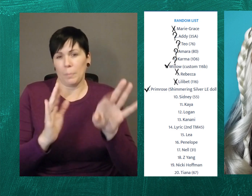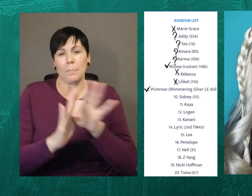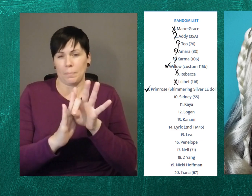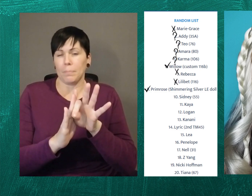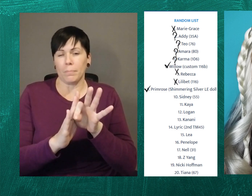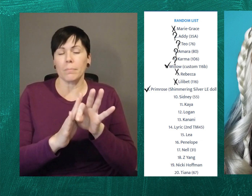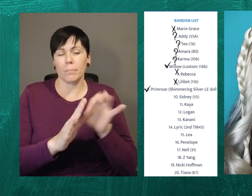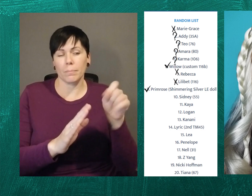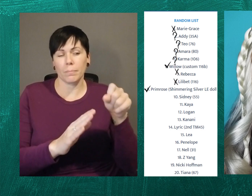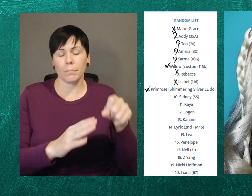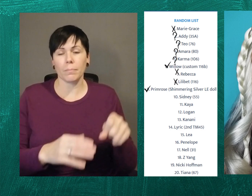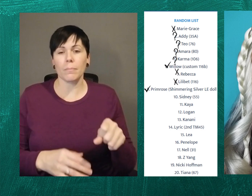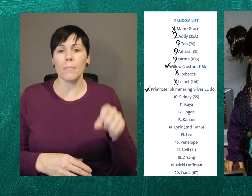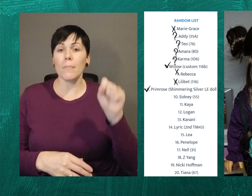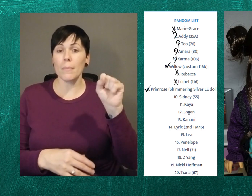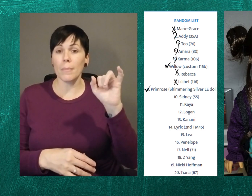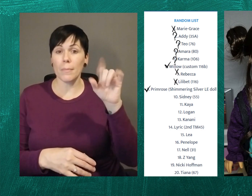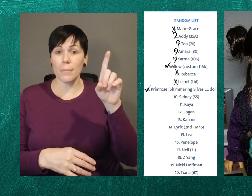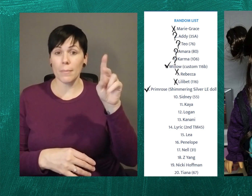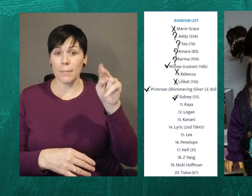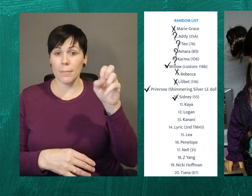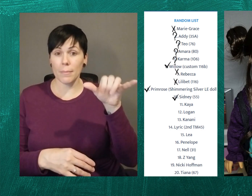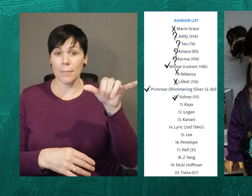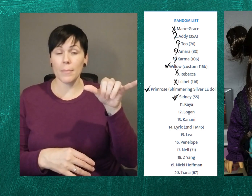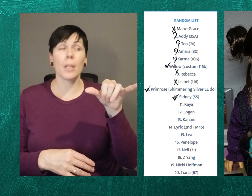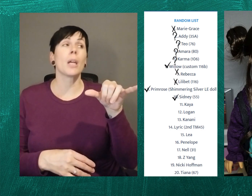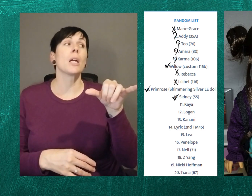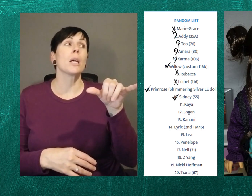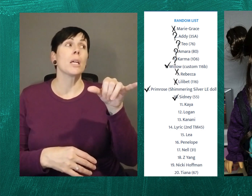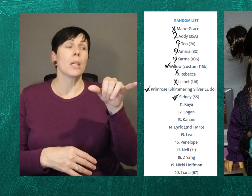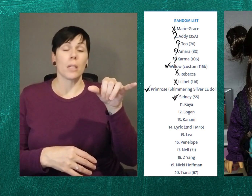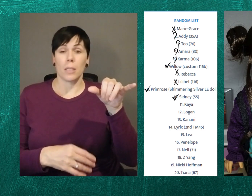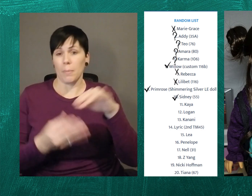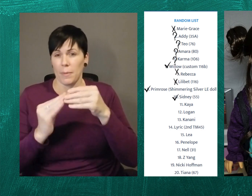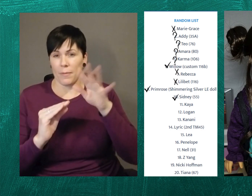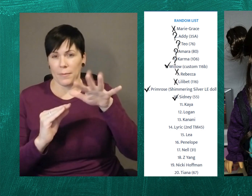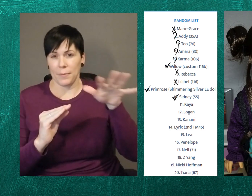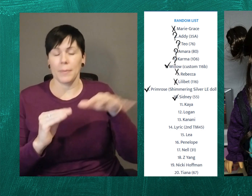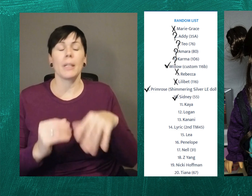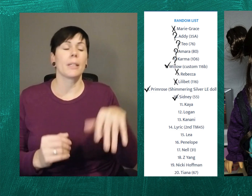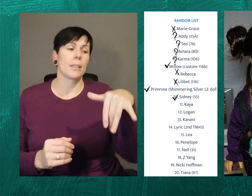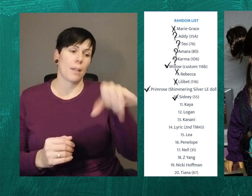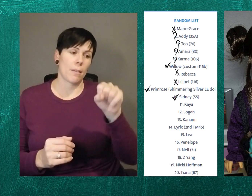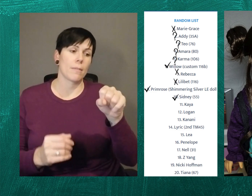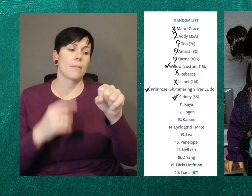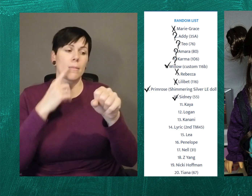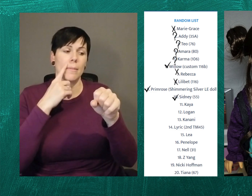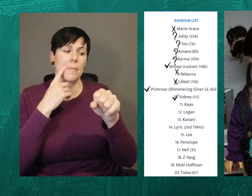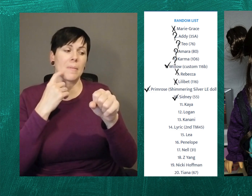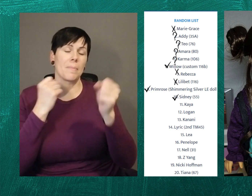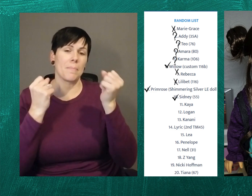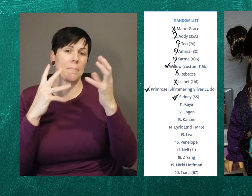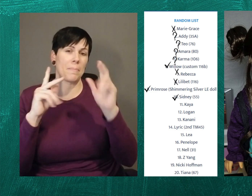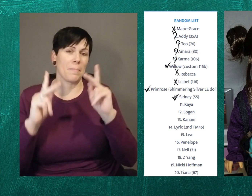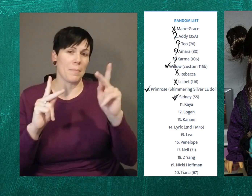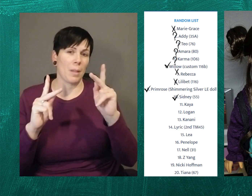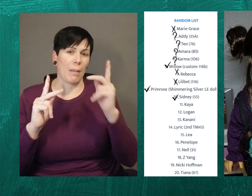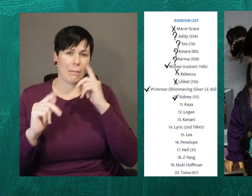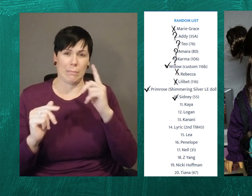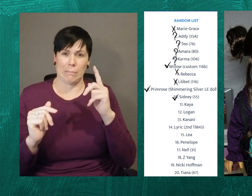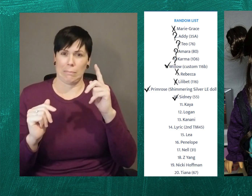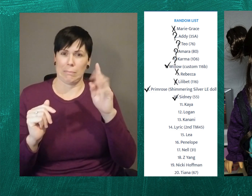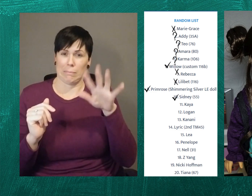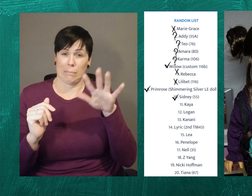them. Sydney, yes. And probably knowing the dolls that we have in our collection, it would surprise people that I would pick